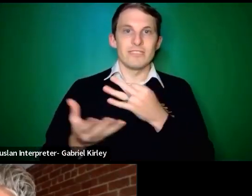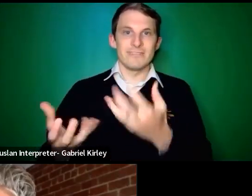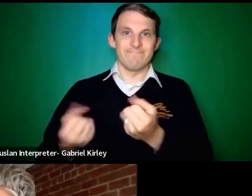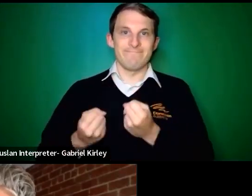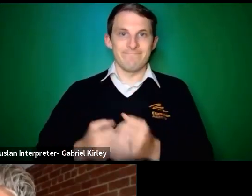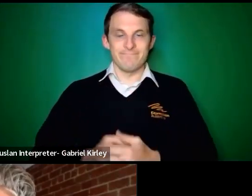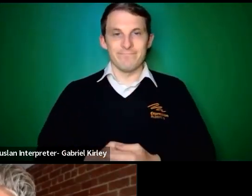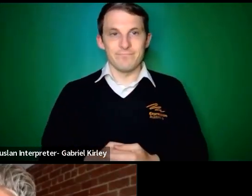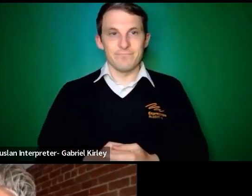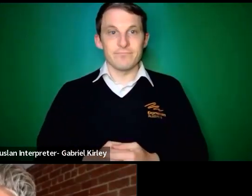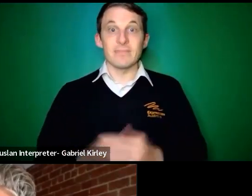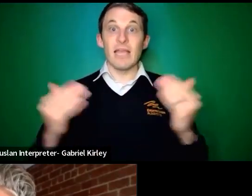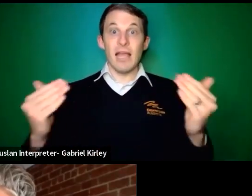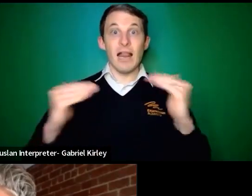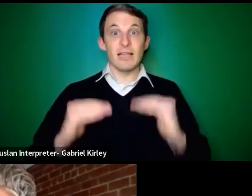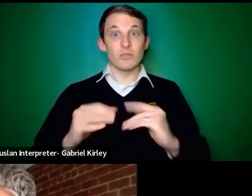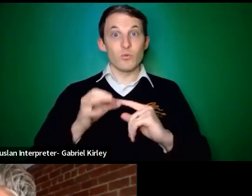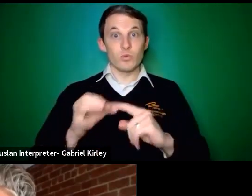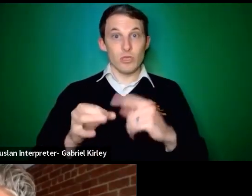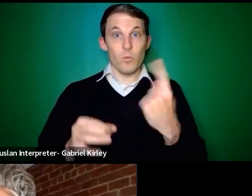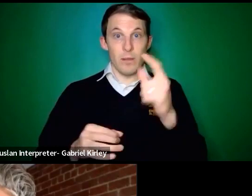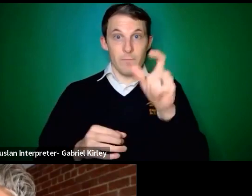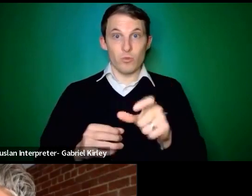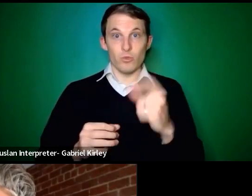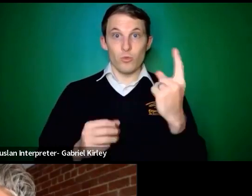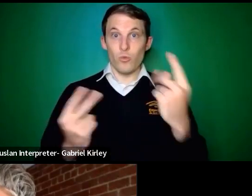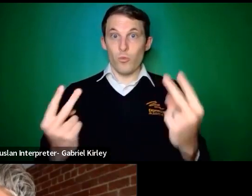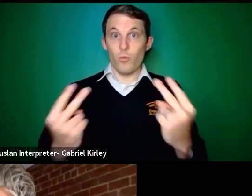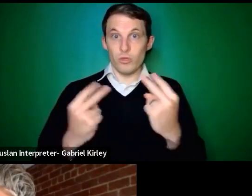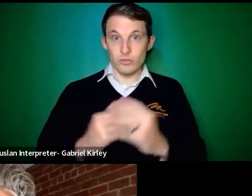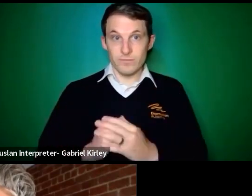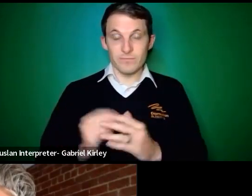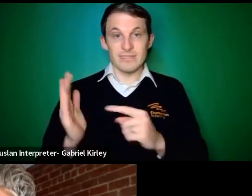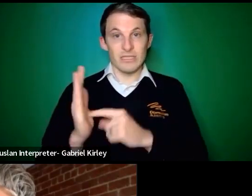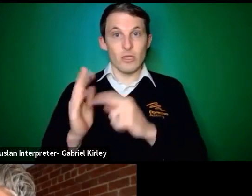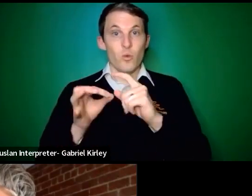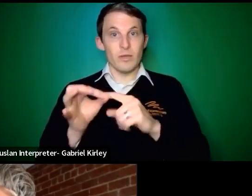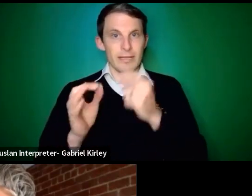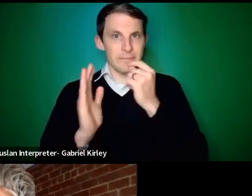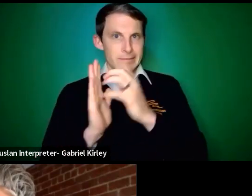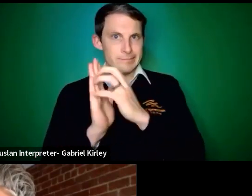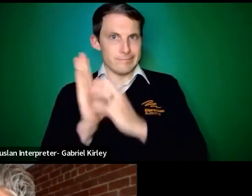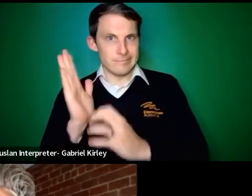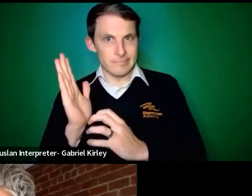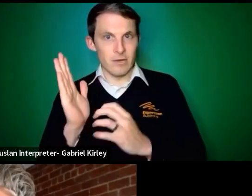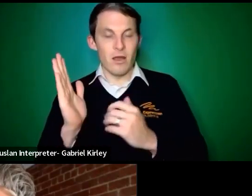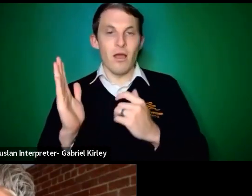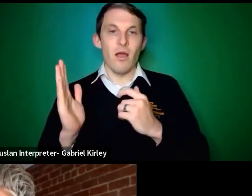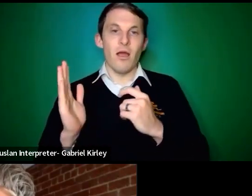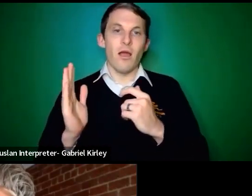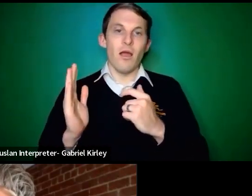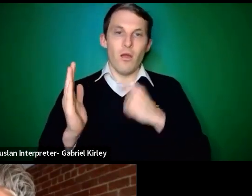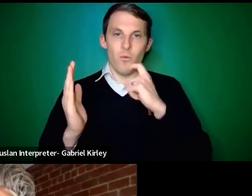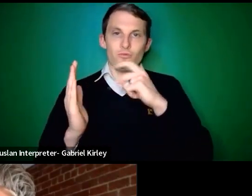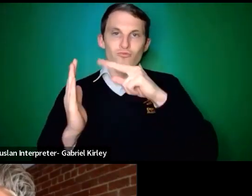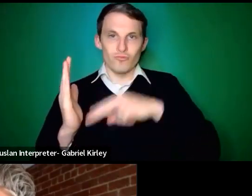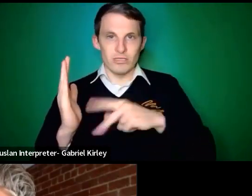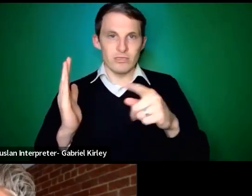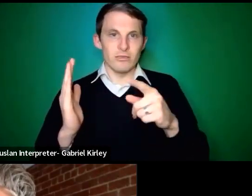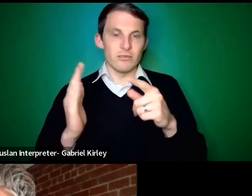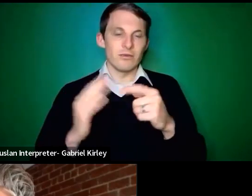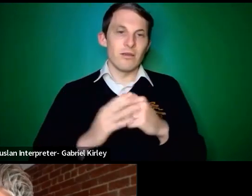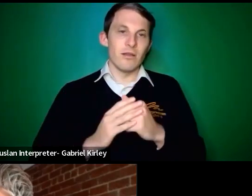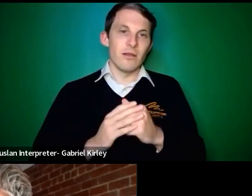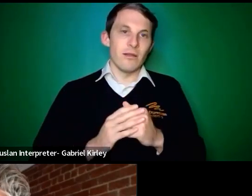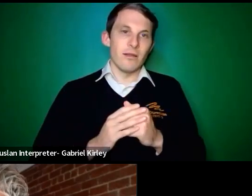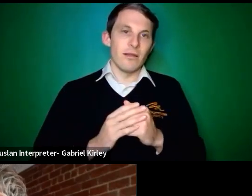comes from an attendee, and it's a bit of a long one, so I'll read it out and I can repeat it if you need me to. I have